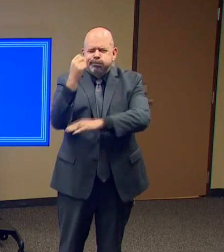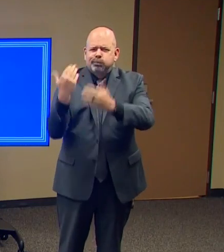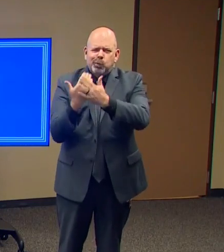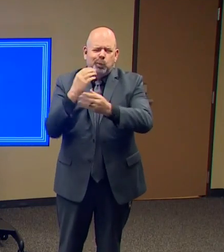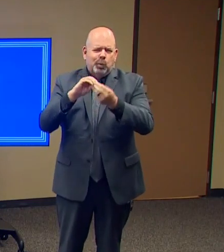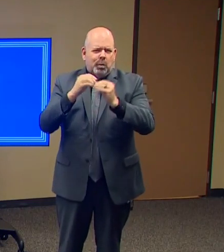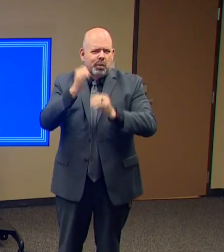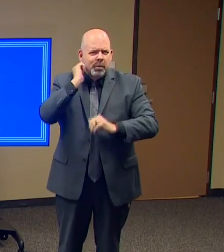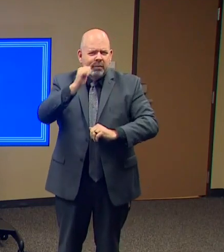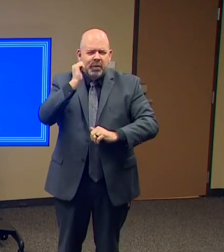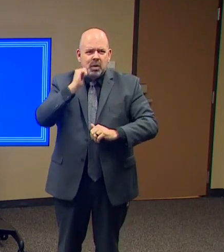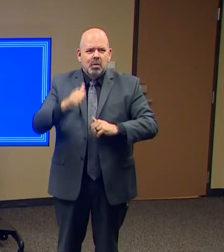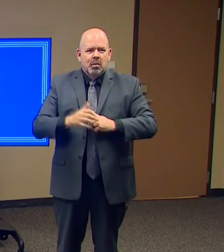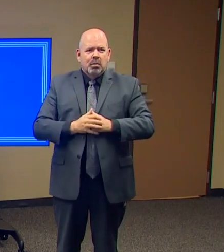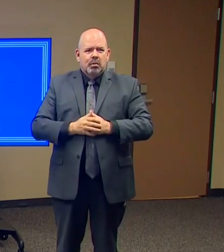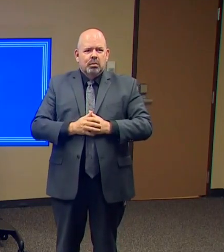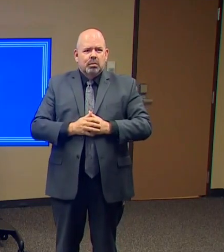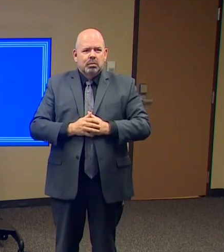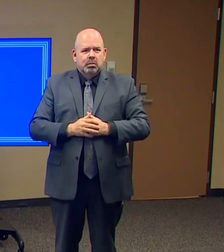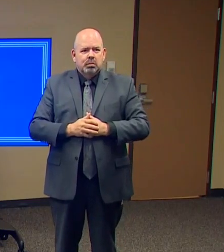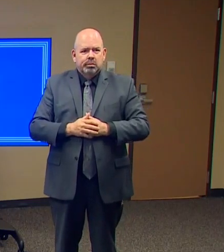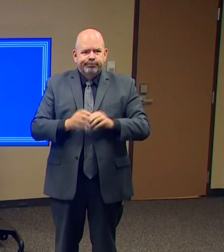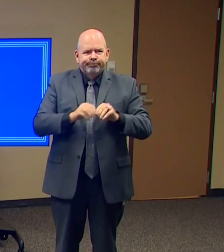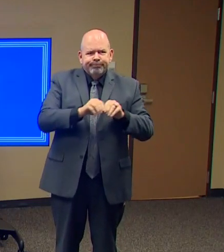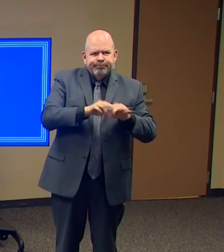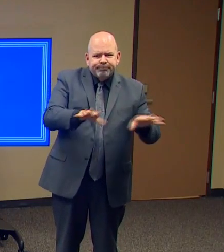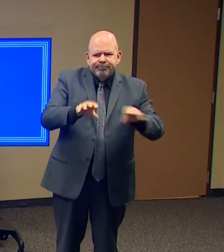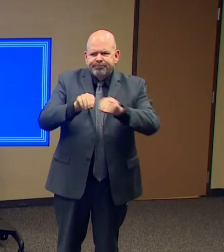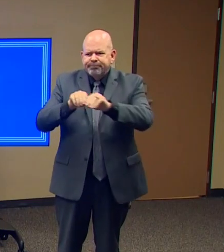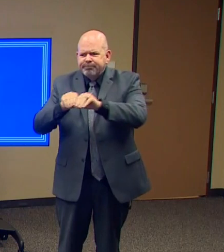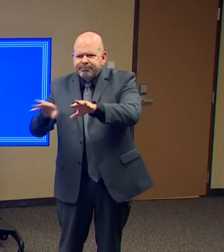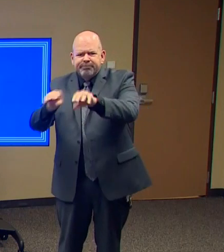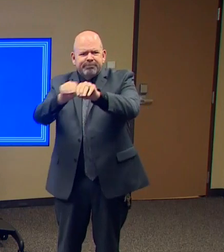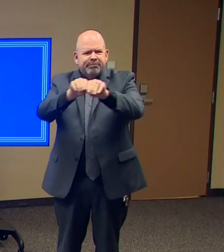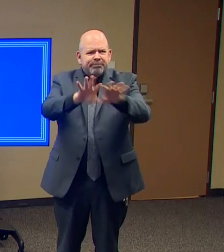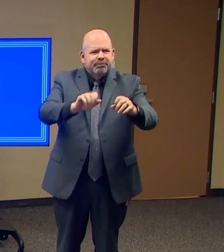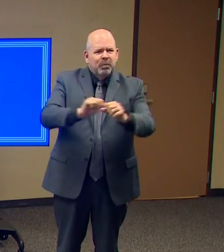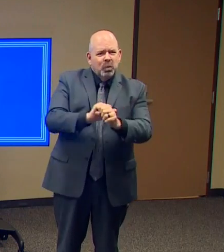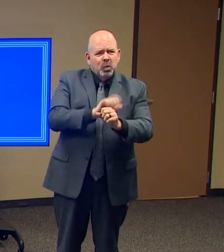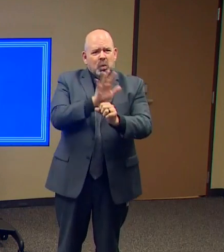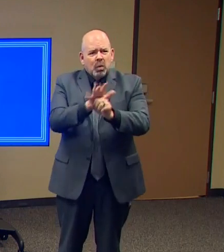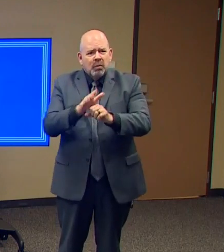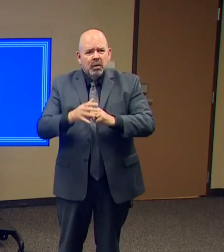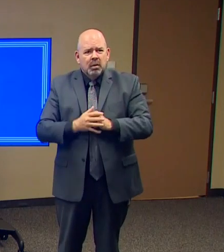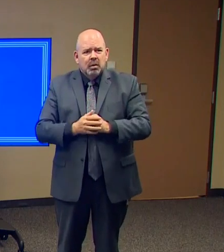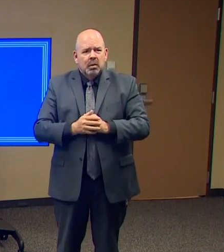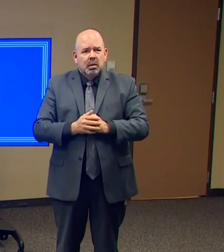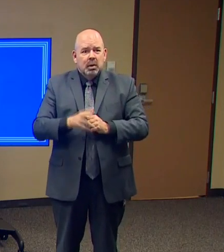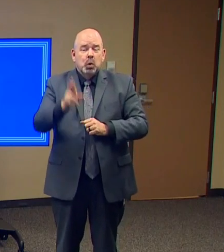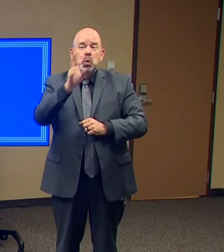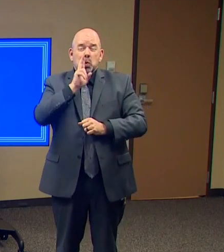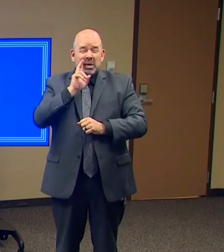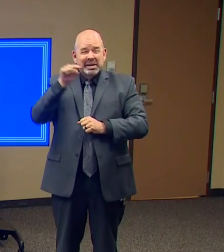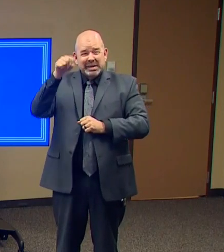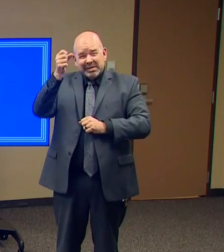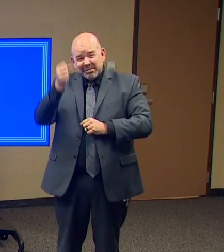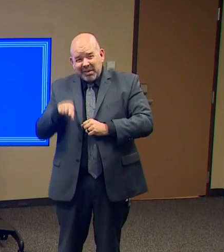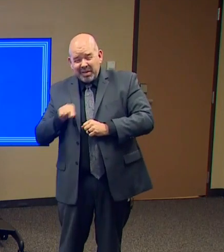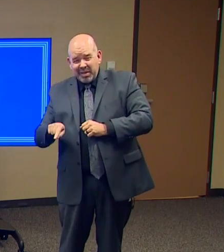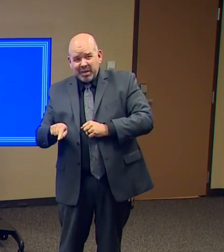resurgence throughout Texas, most acutely in Harris County, but you're seeing it begin here in Dallas County as